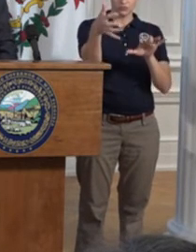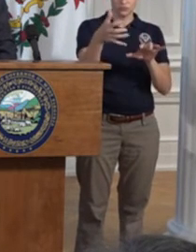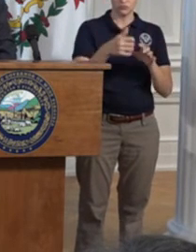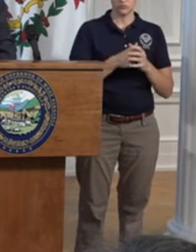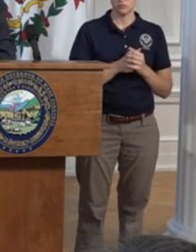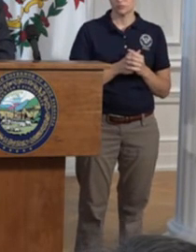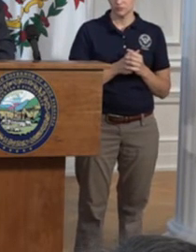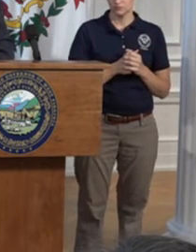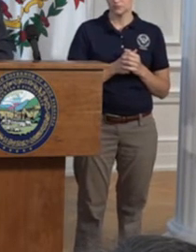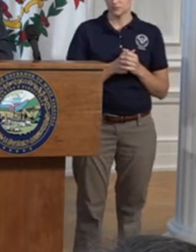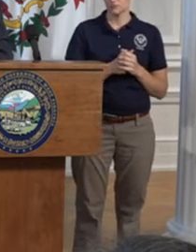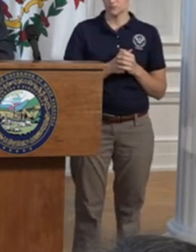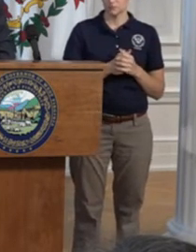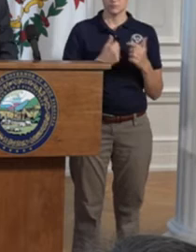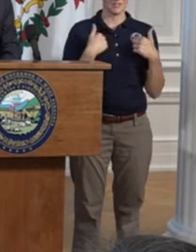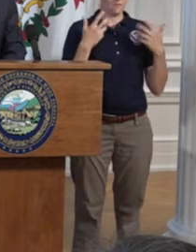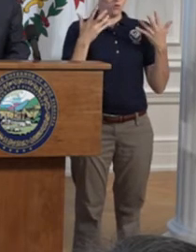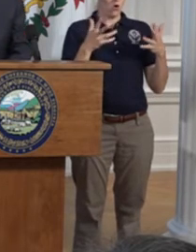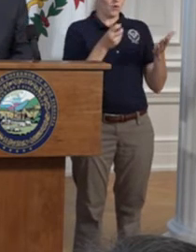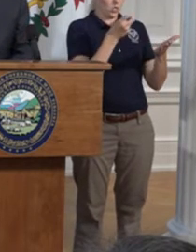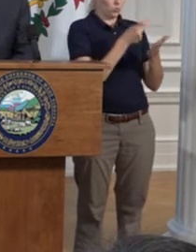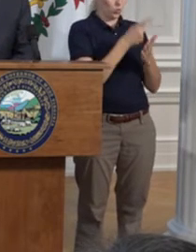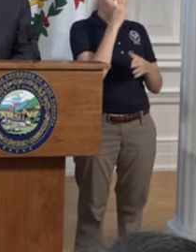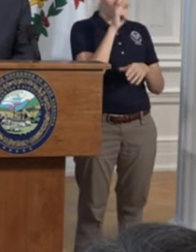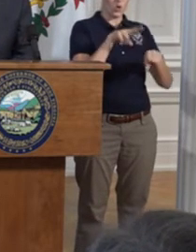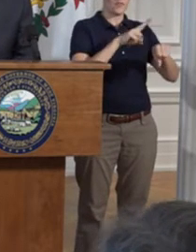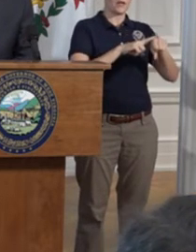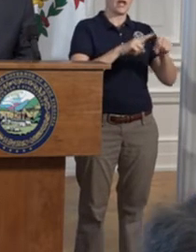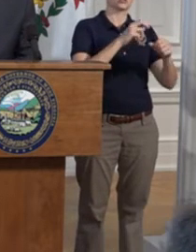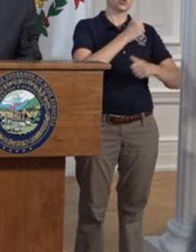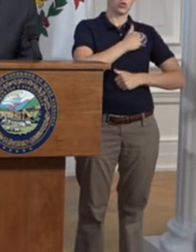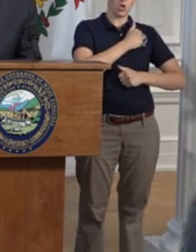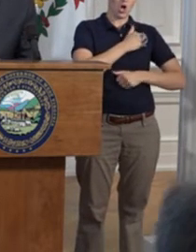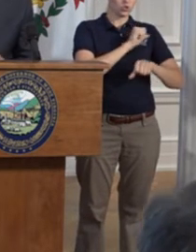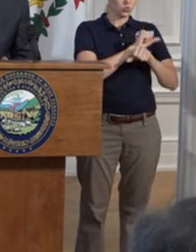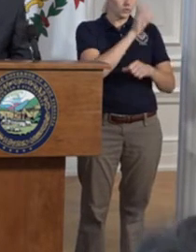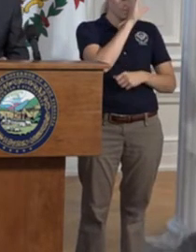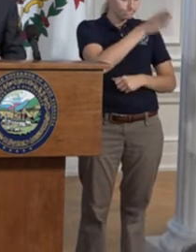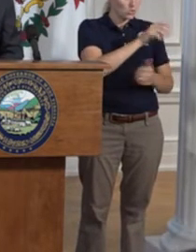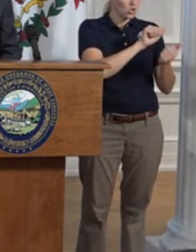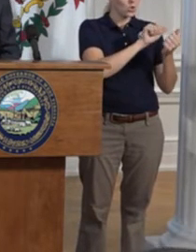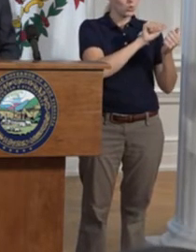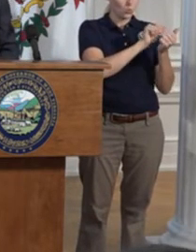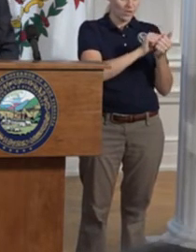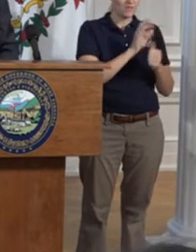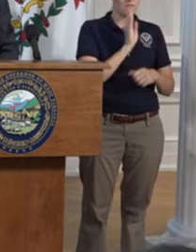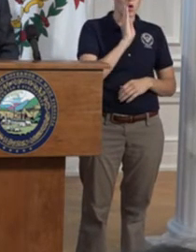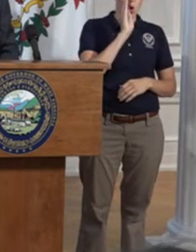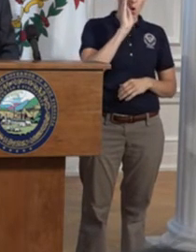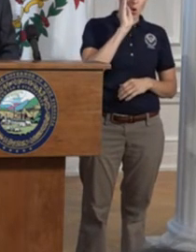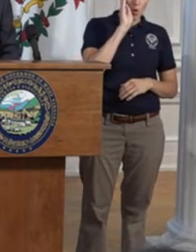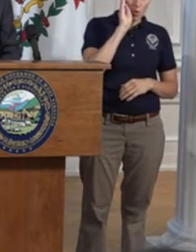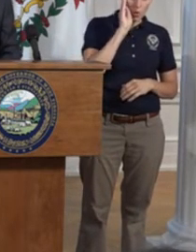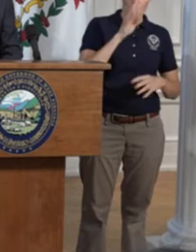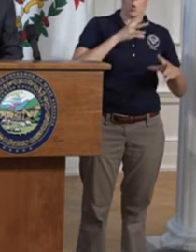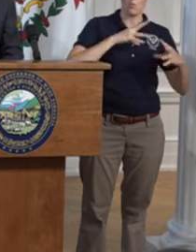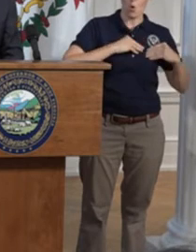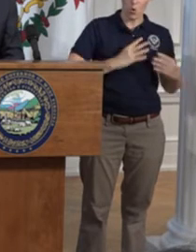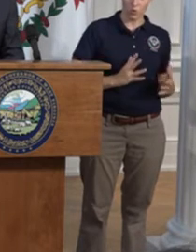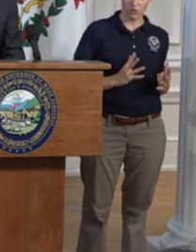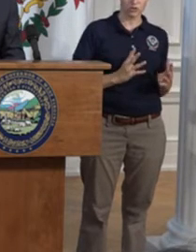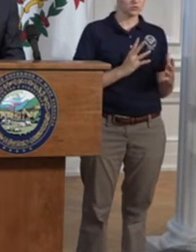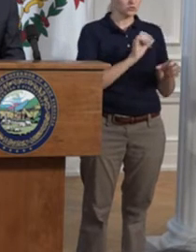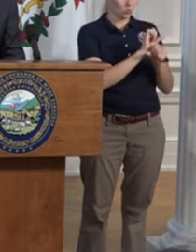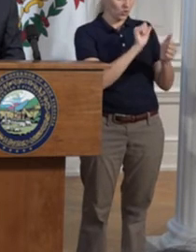forward, I've given approval for the National Guard to work directly with homeowners and businesses on demolition and debris